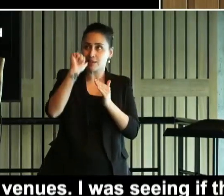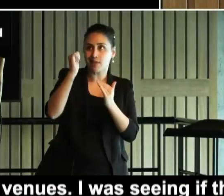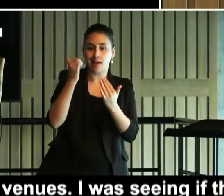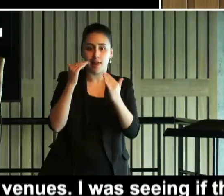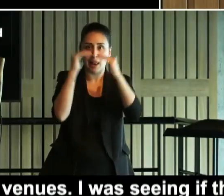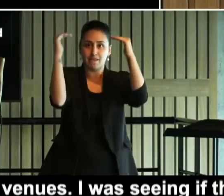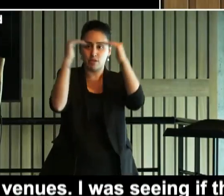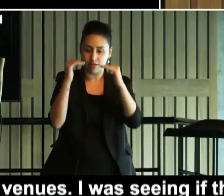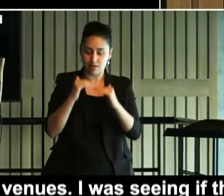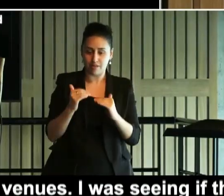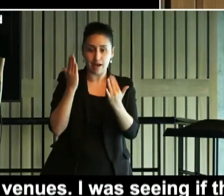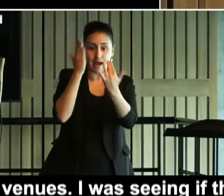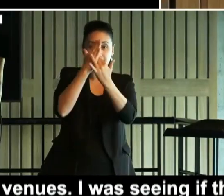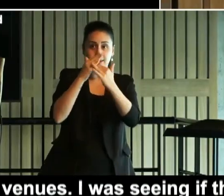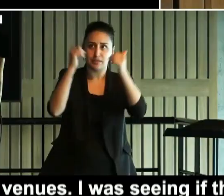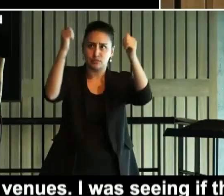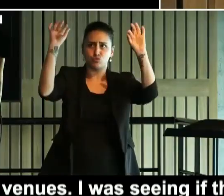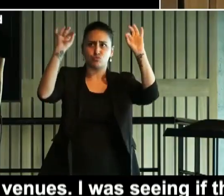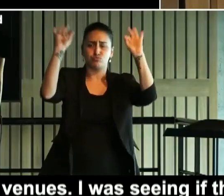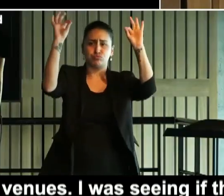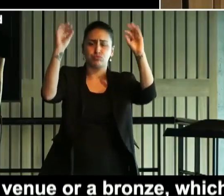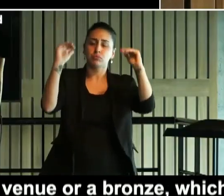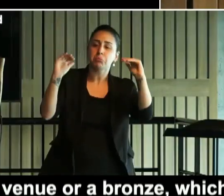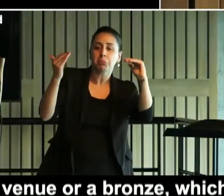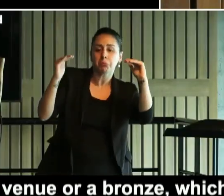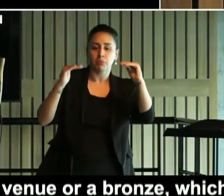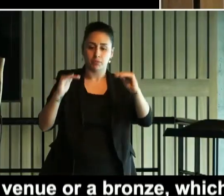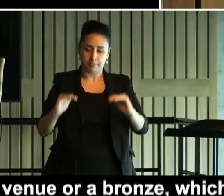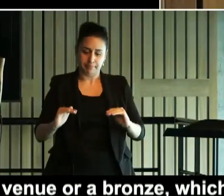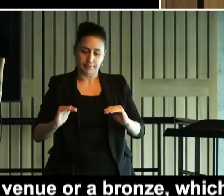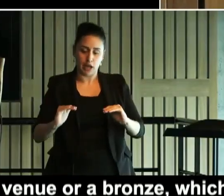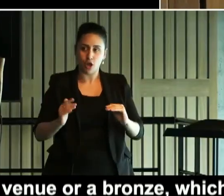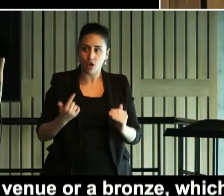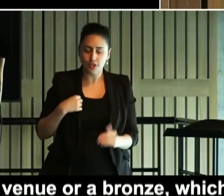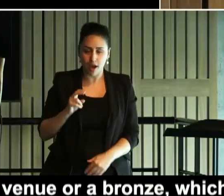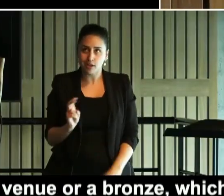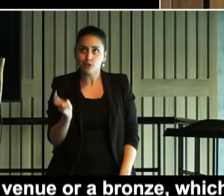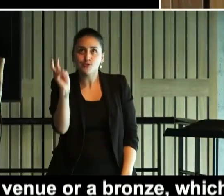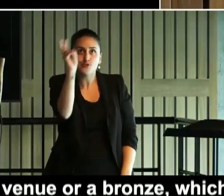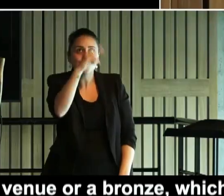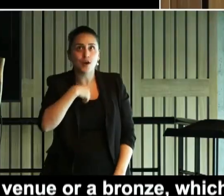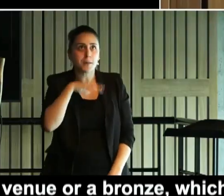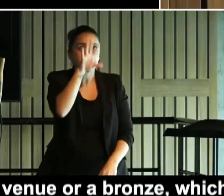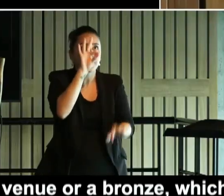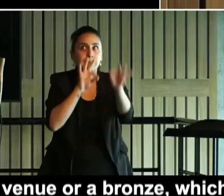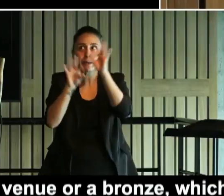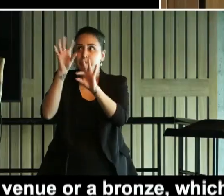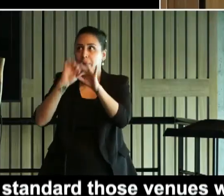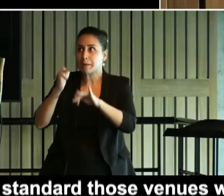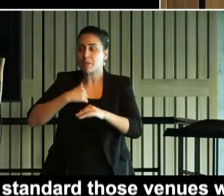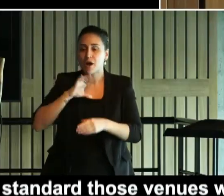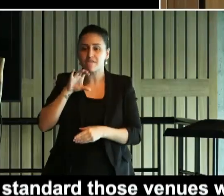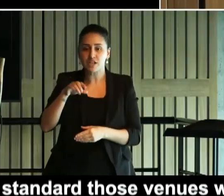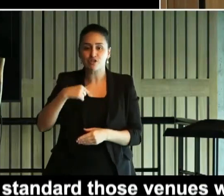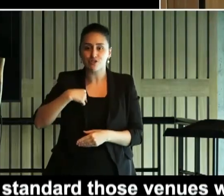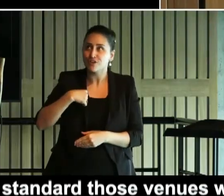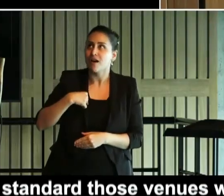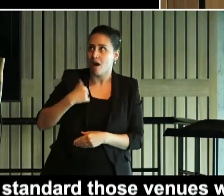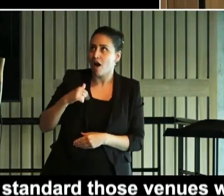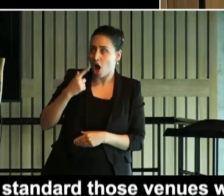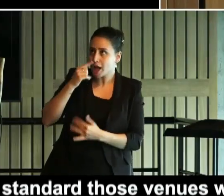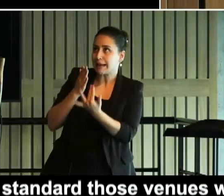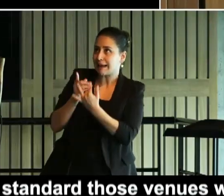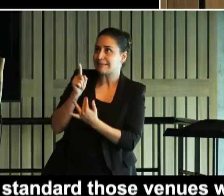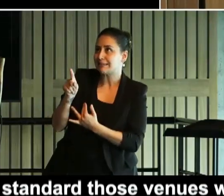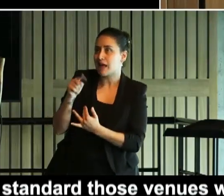kind of standard those venues were, just meant that I could tour and know that I was going to be able to get into the venue. And luckily, that is coming